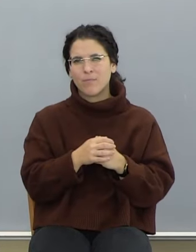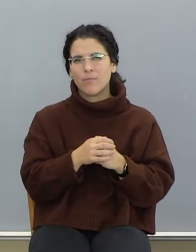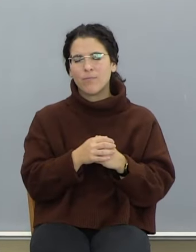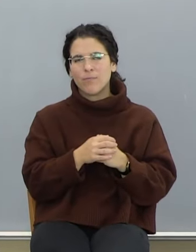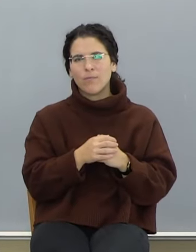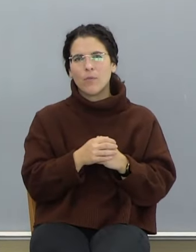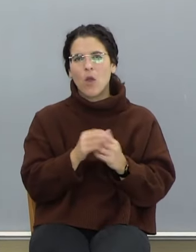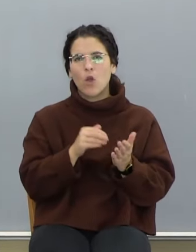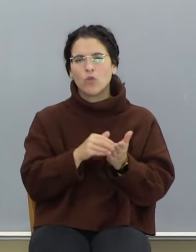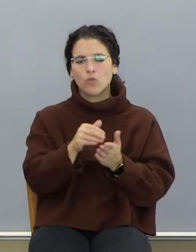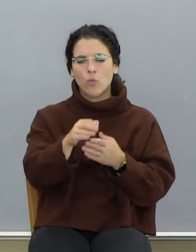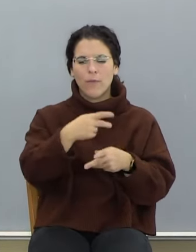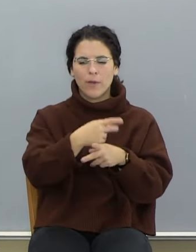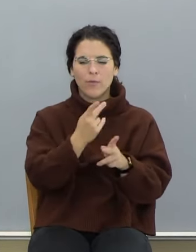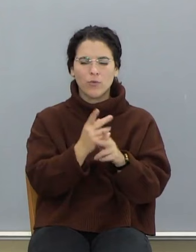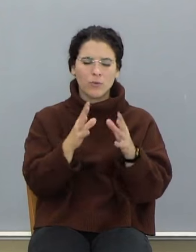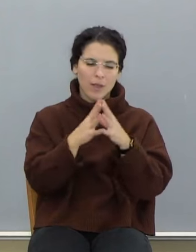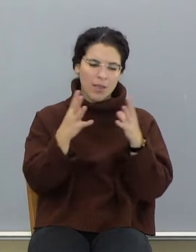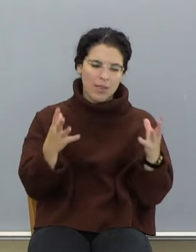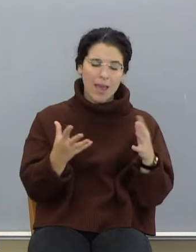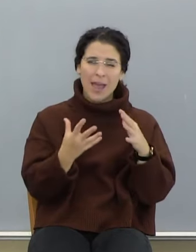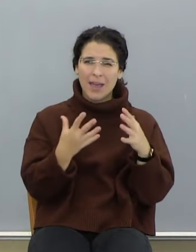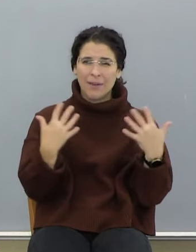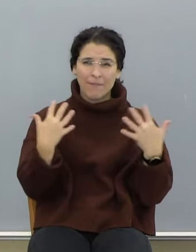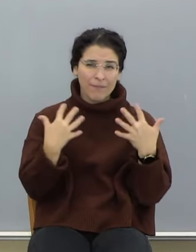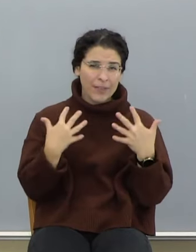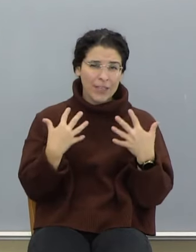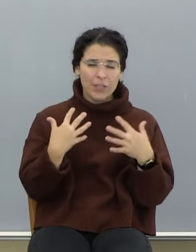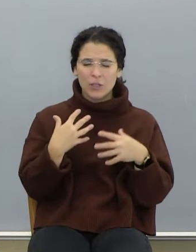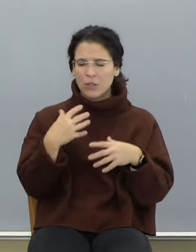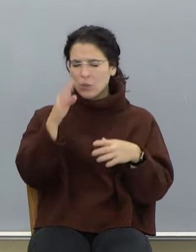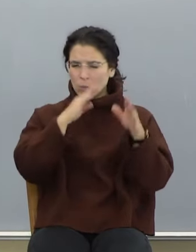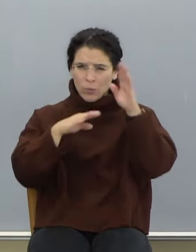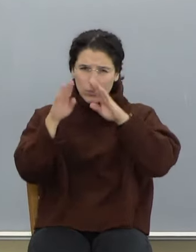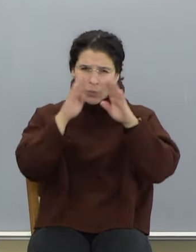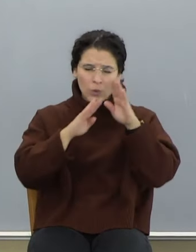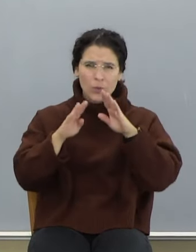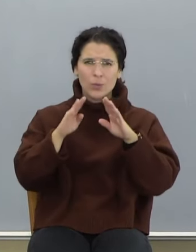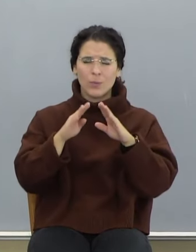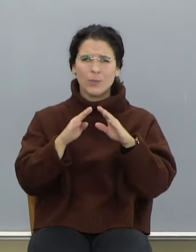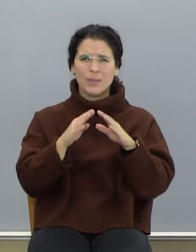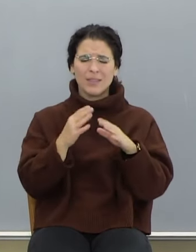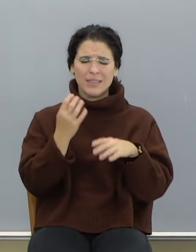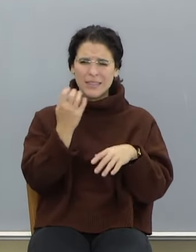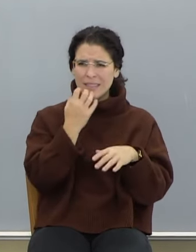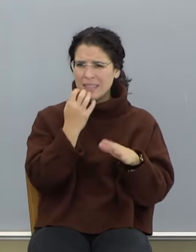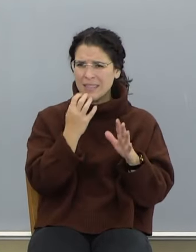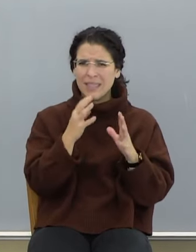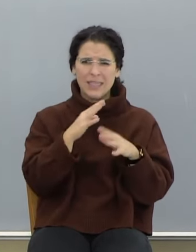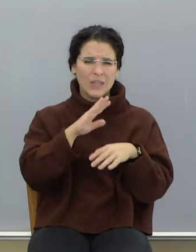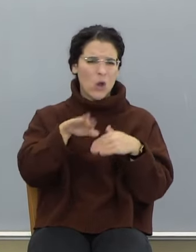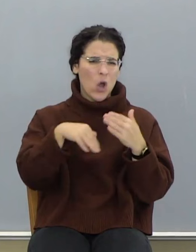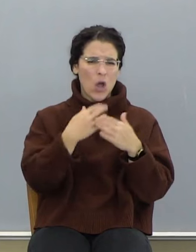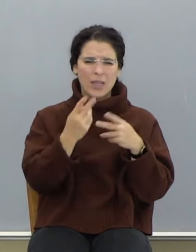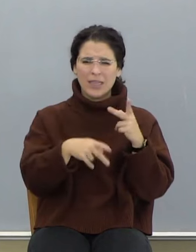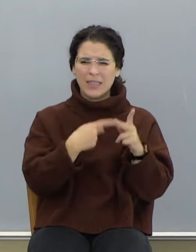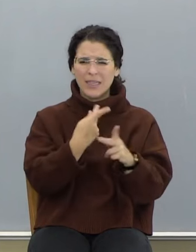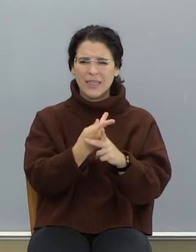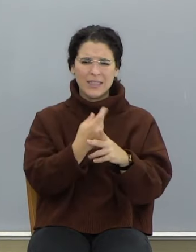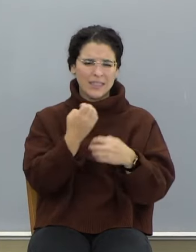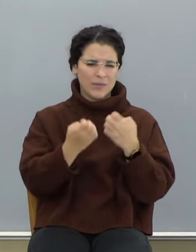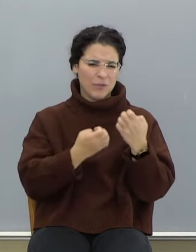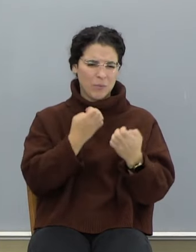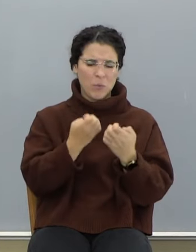really produces a great deal of fear, consternation, worry, and all sorts of emotional